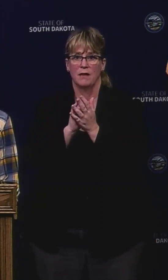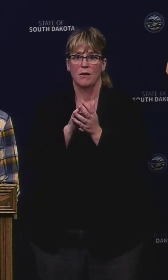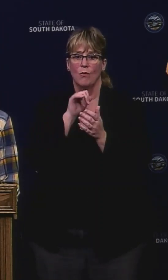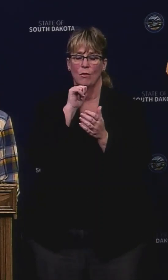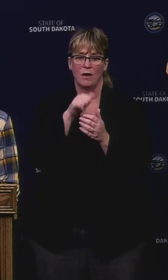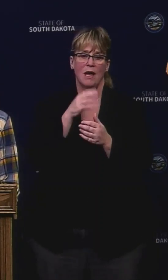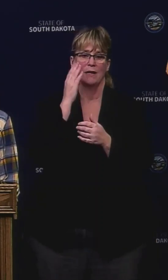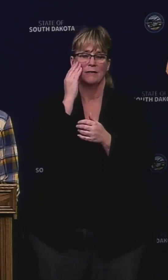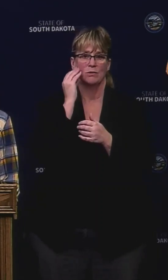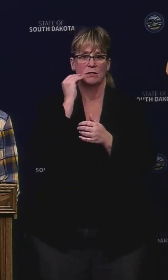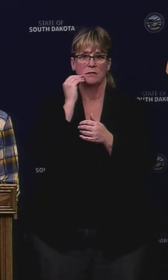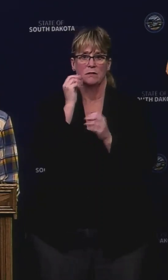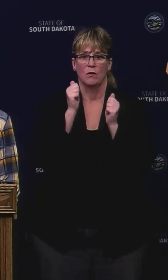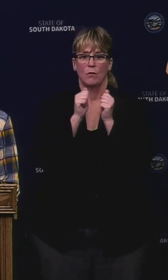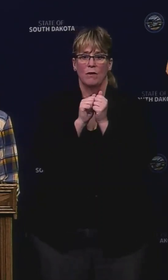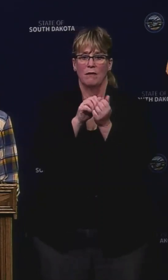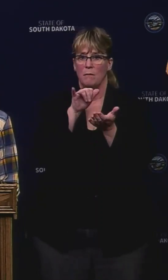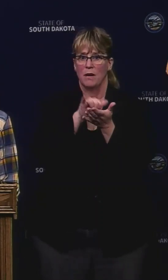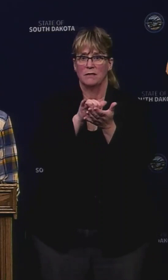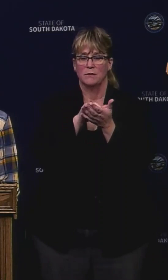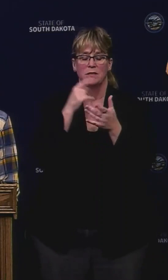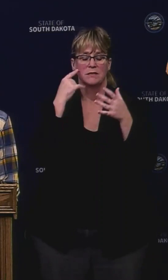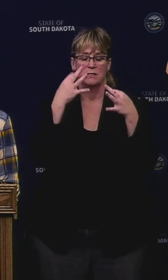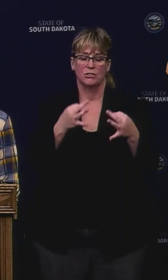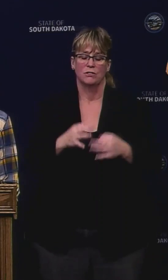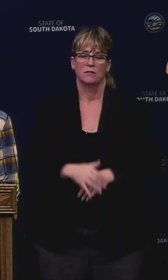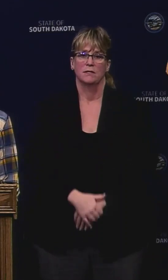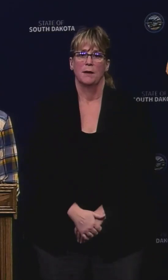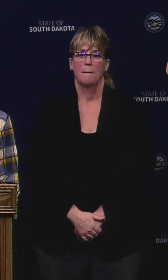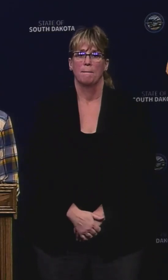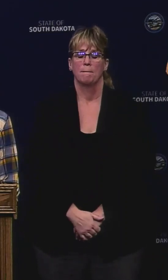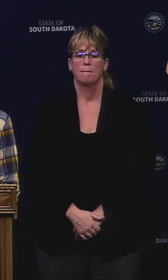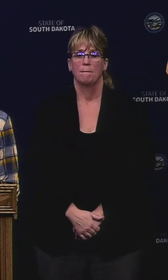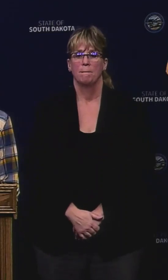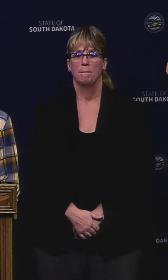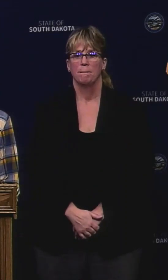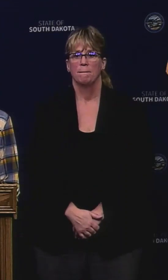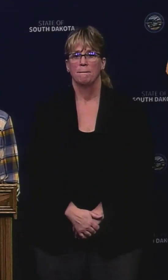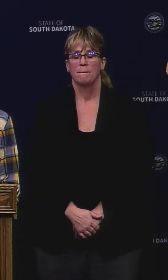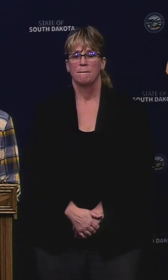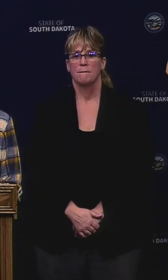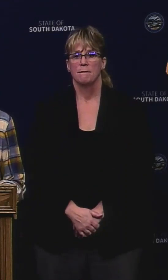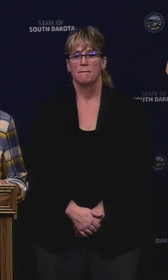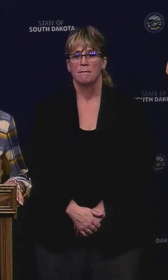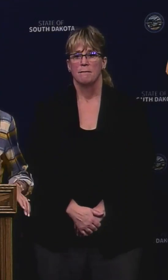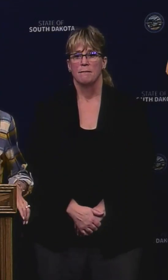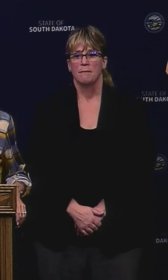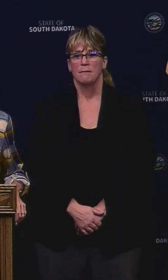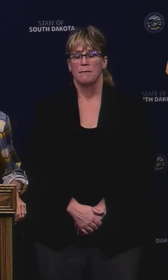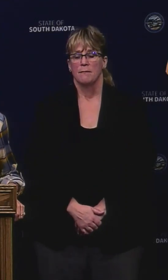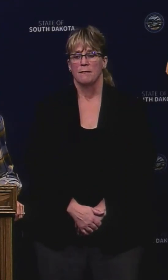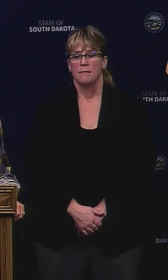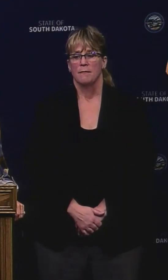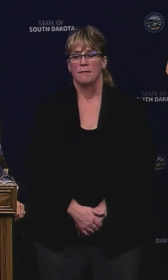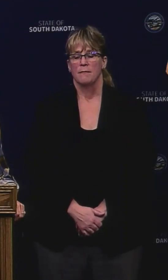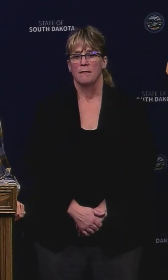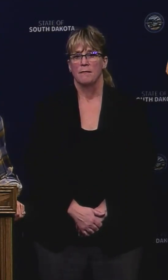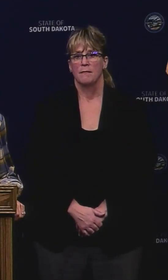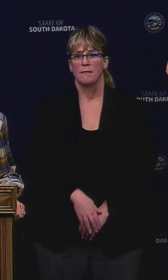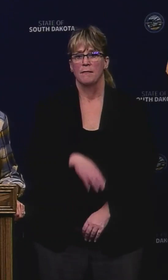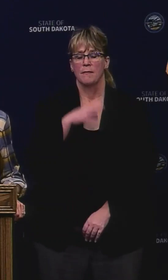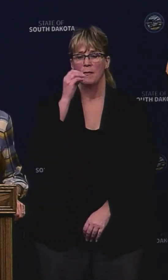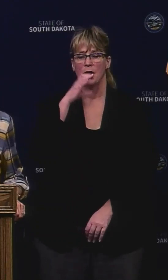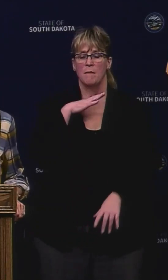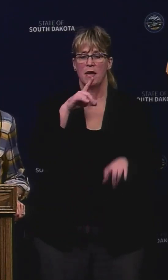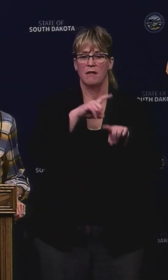not faced with those impossible decisions. Do you think that would Governor be... JP at KORN News Radio, if I could follow up on